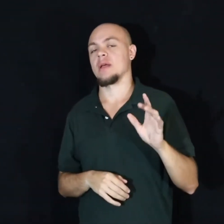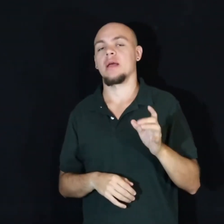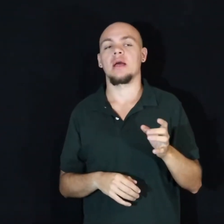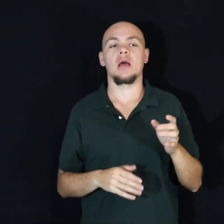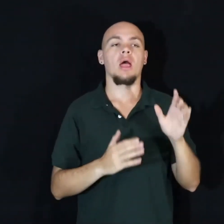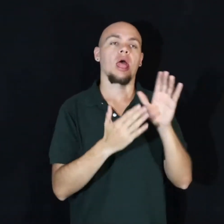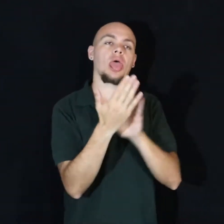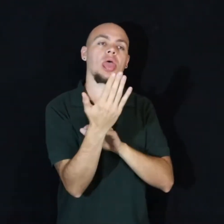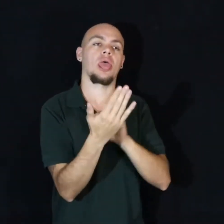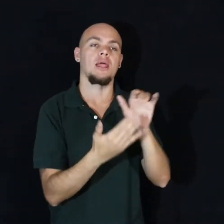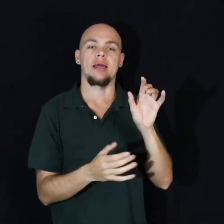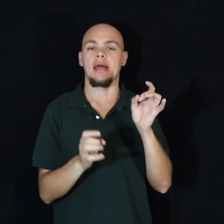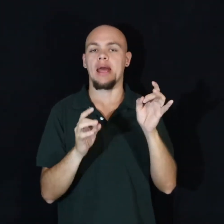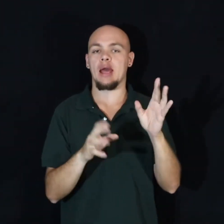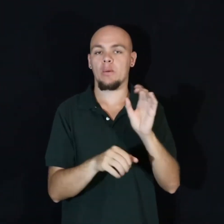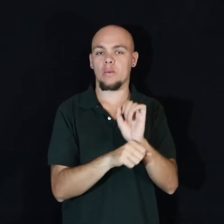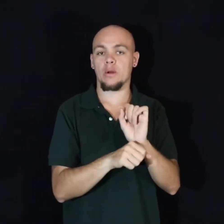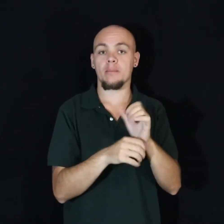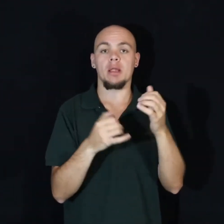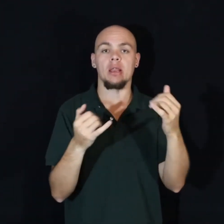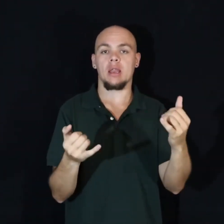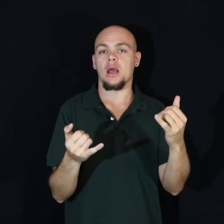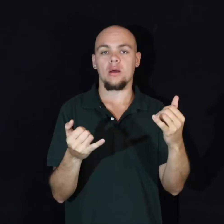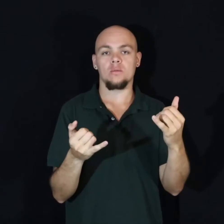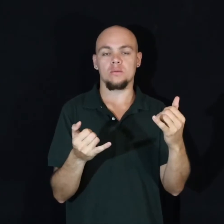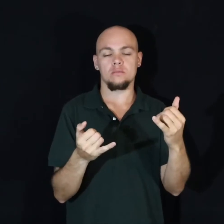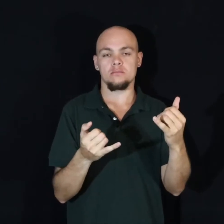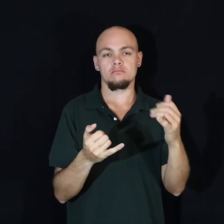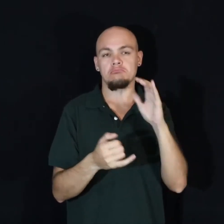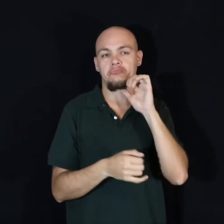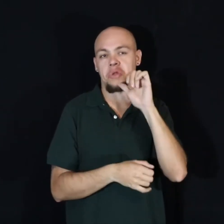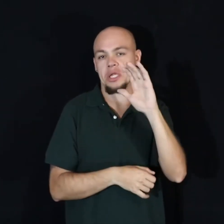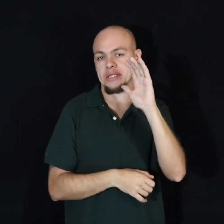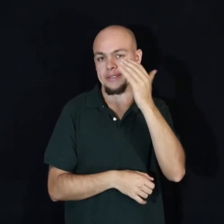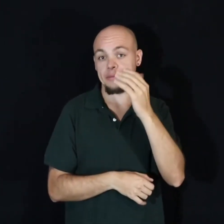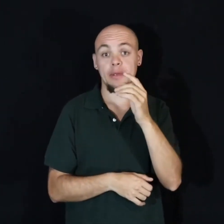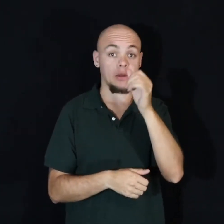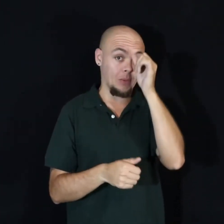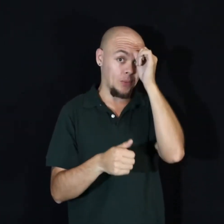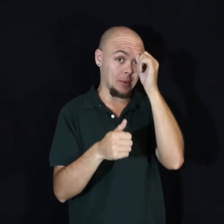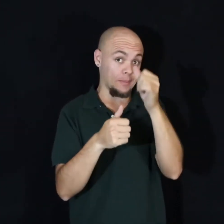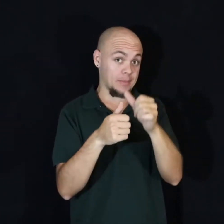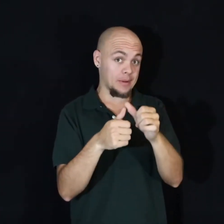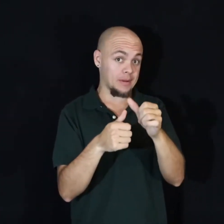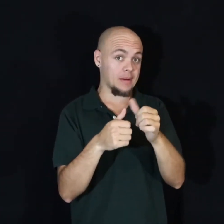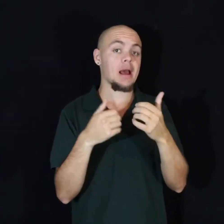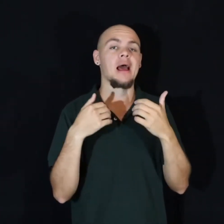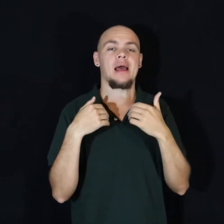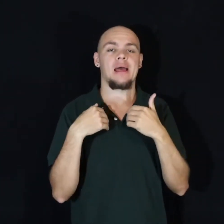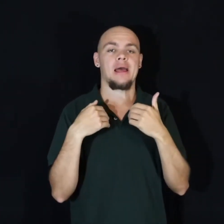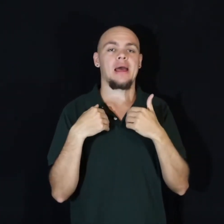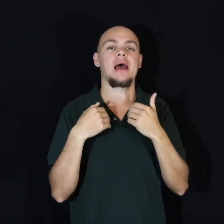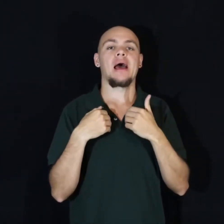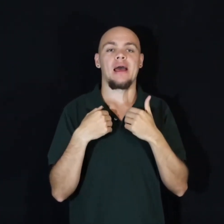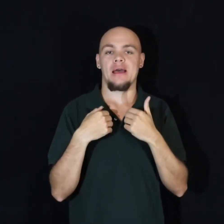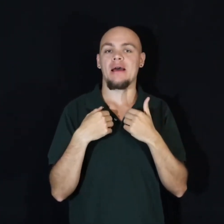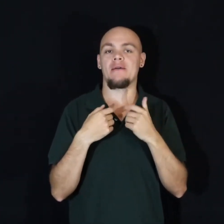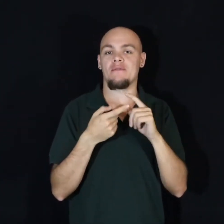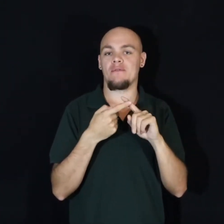before, but now it did not strike him so. He remembered that there was company at the pump. White, mulatto, and